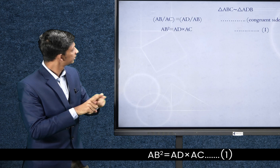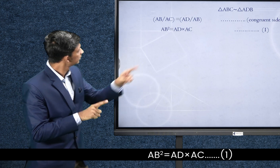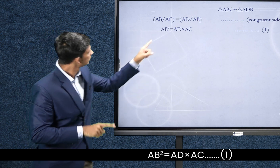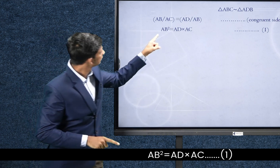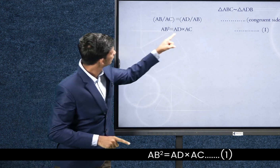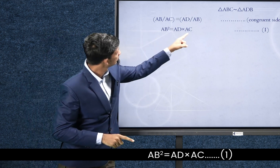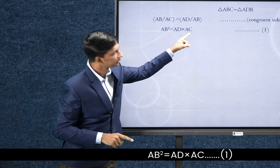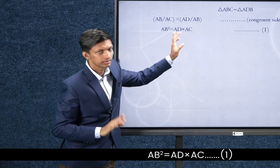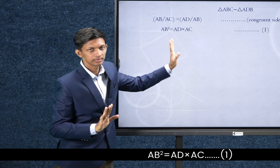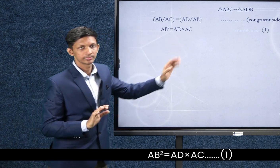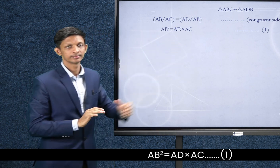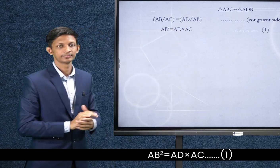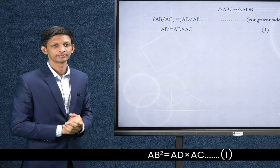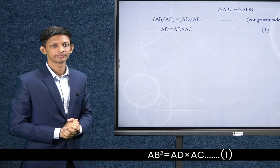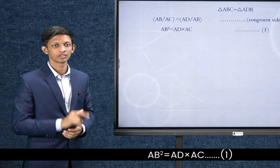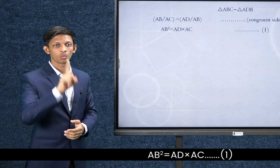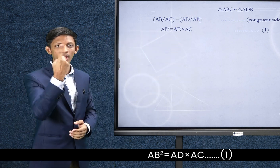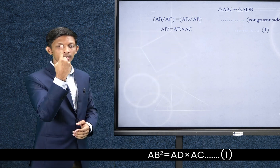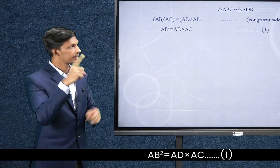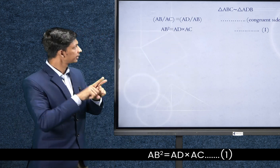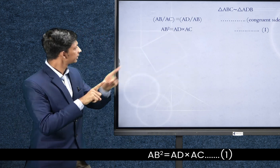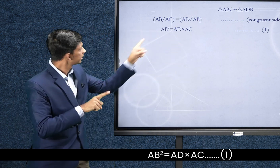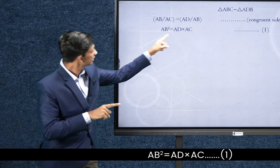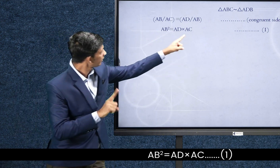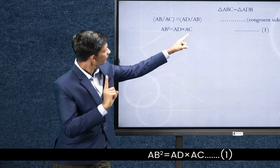AD into AC. Consider it as equation 1.